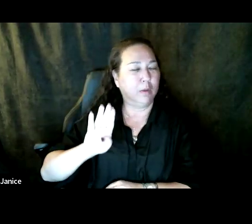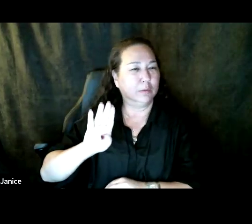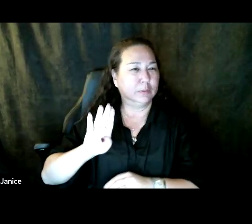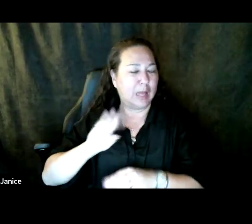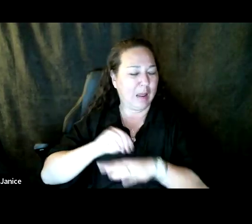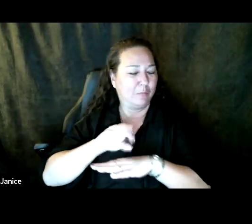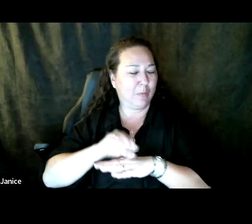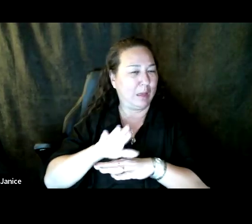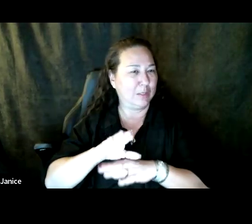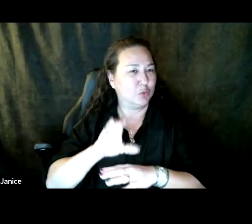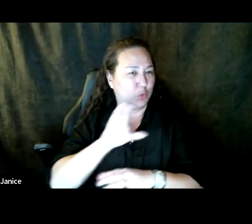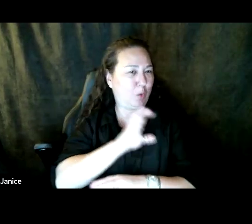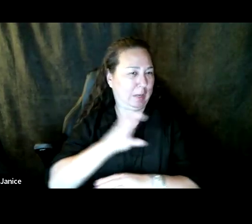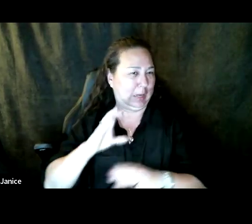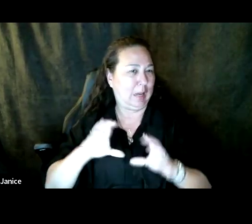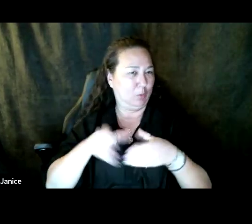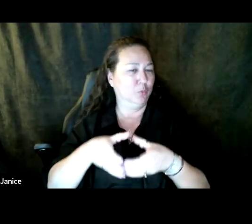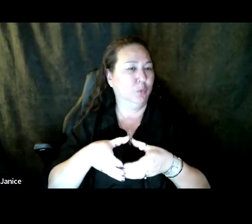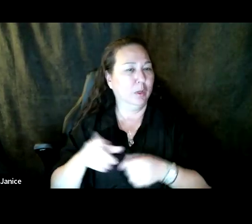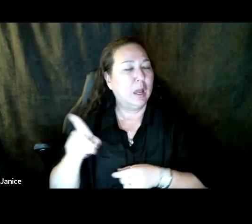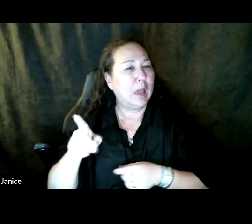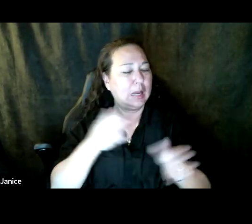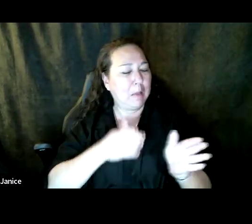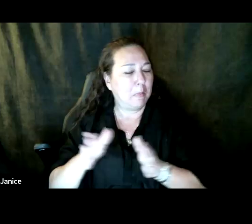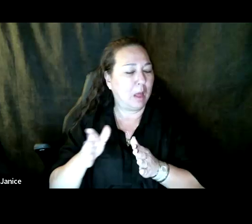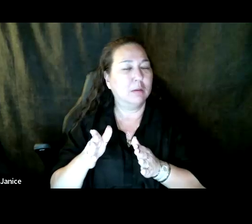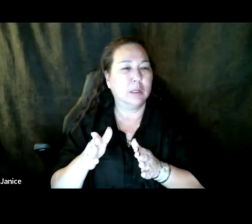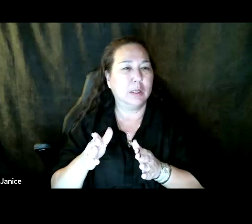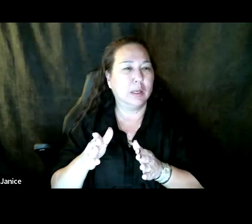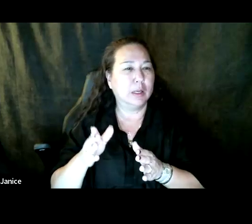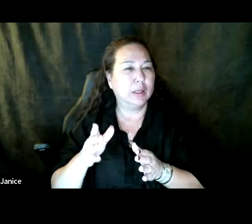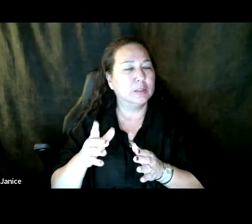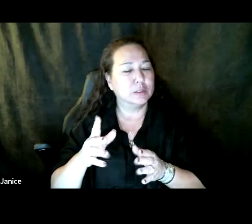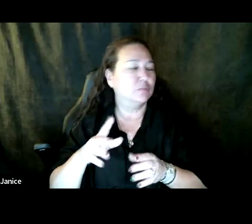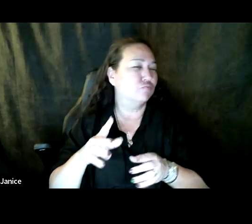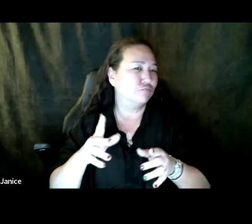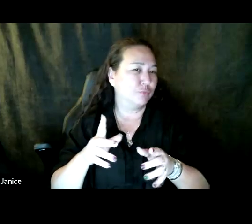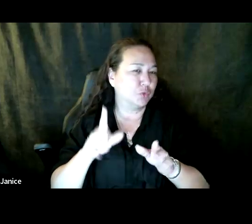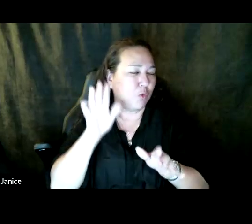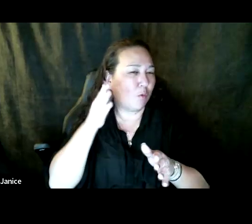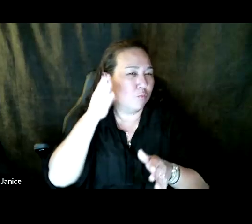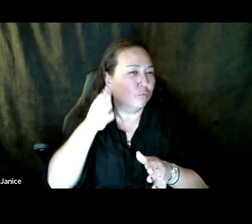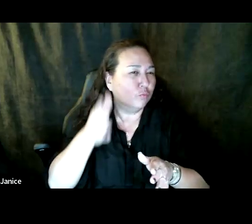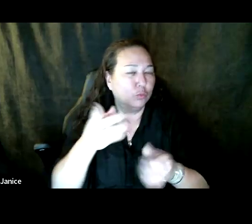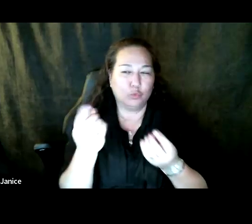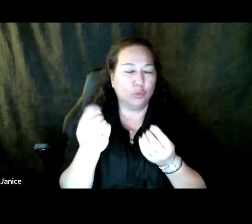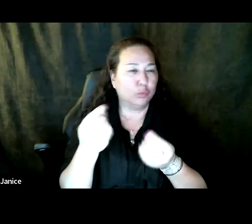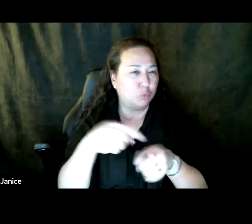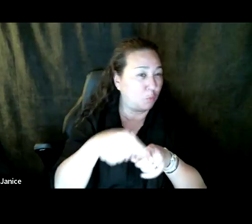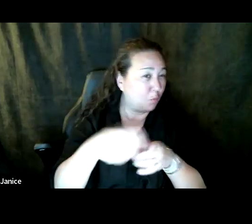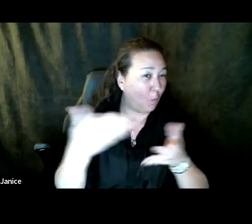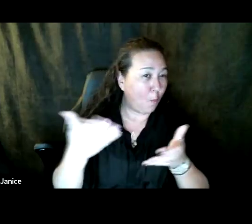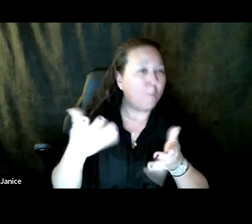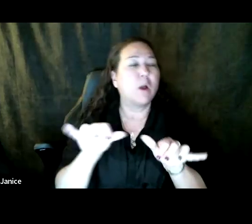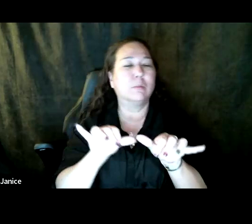of Technology and with plans to pursue engineering. He looks forward to advocating for changes in